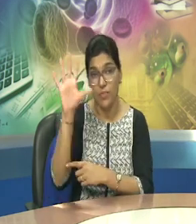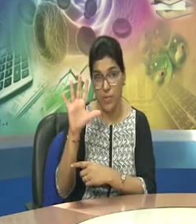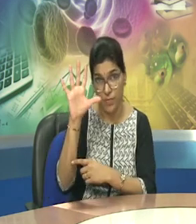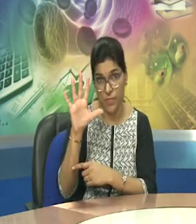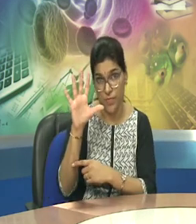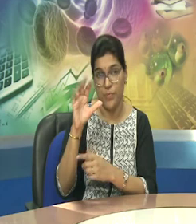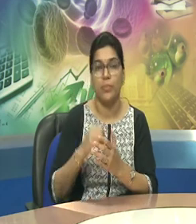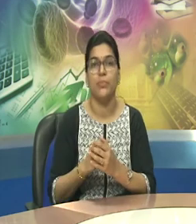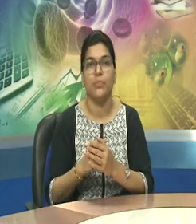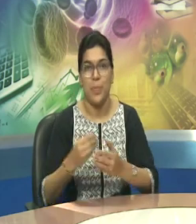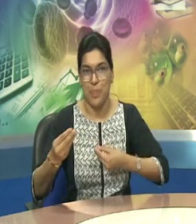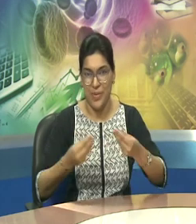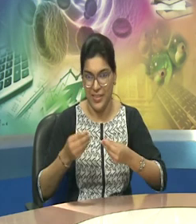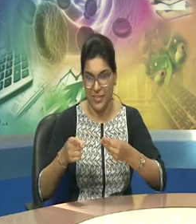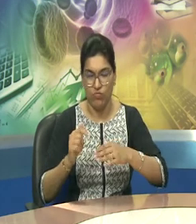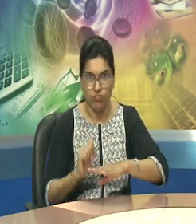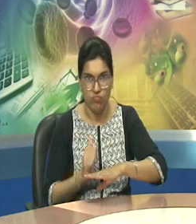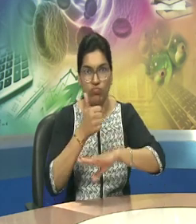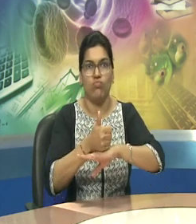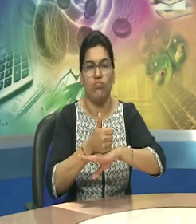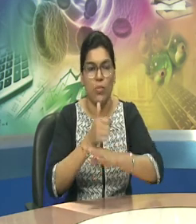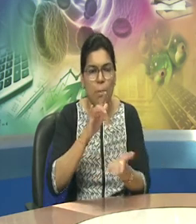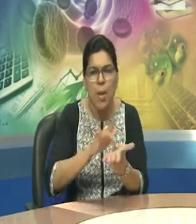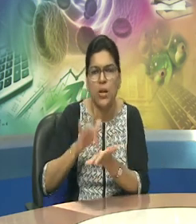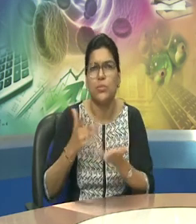Fifth, location of the business.